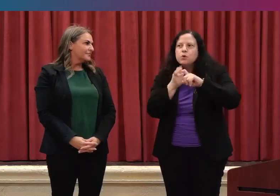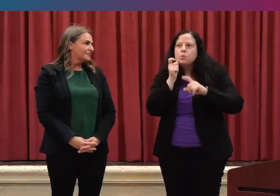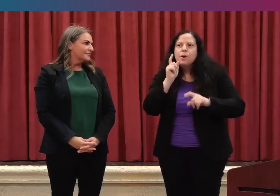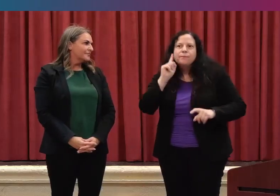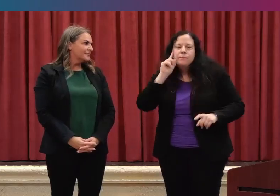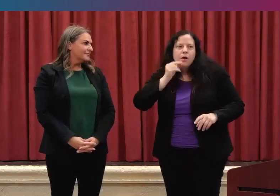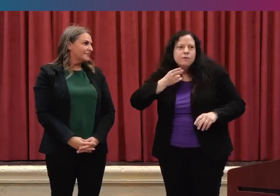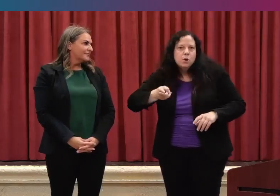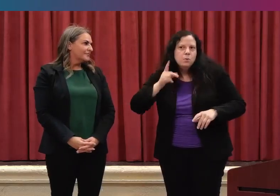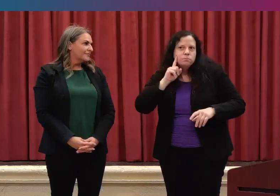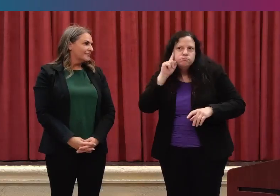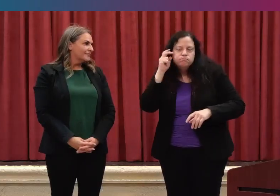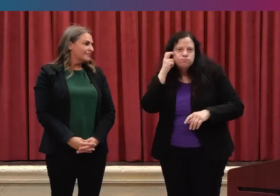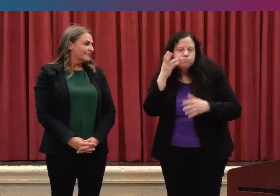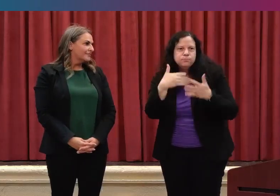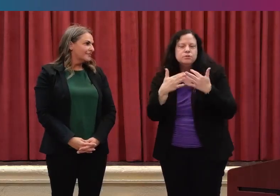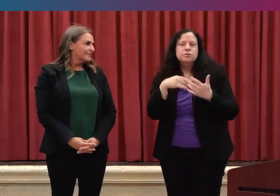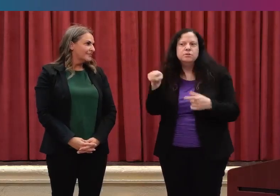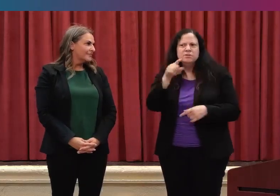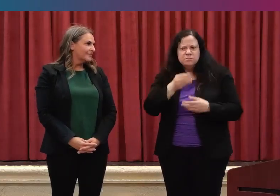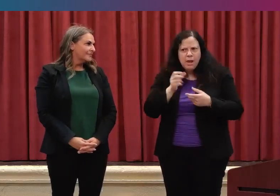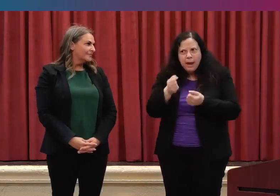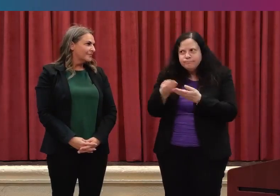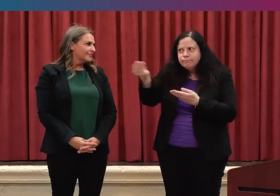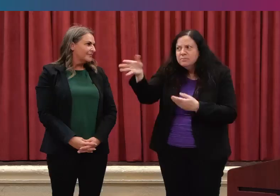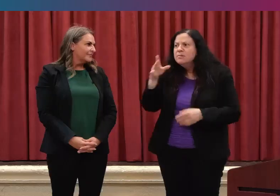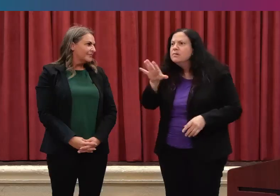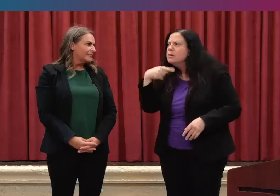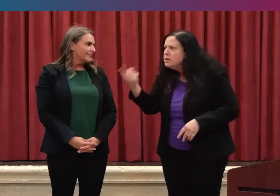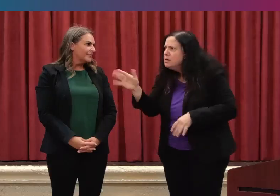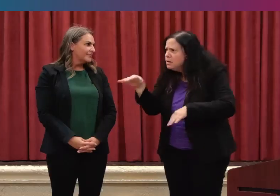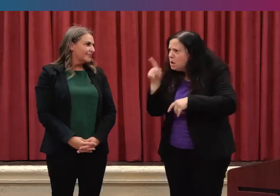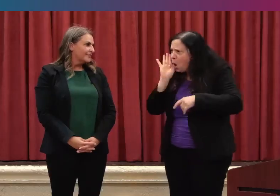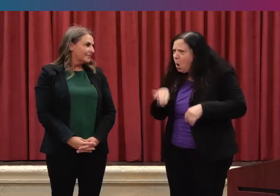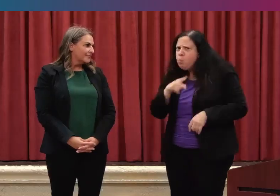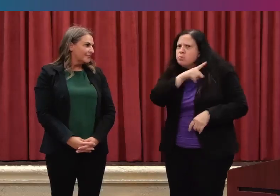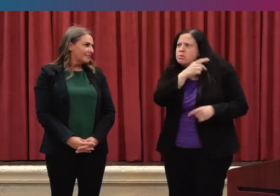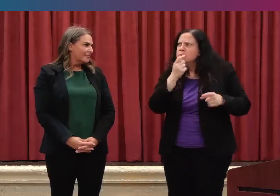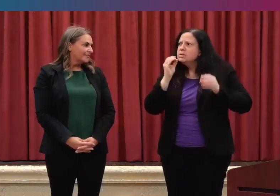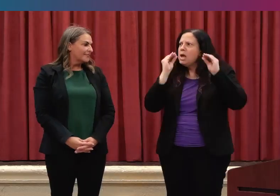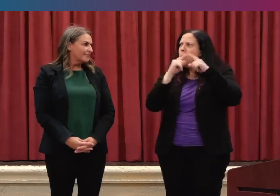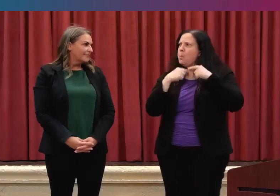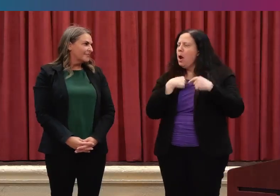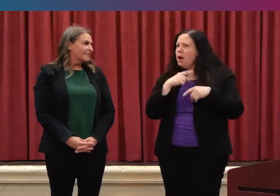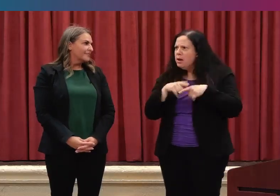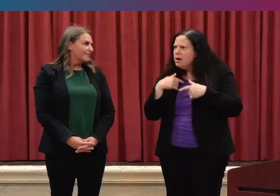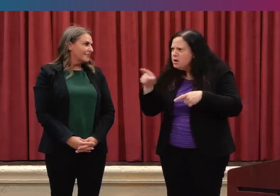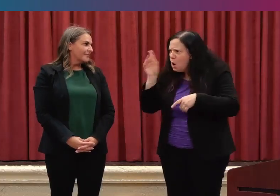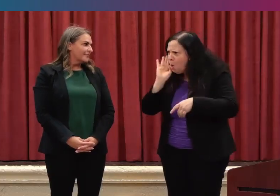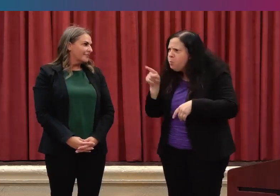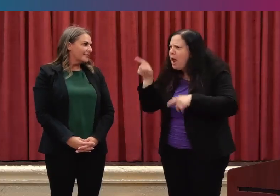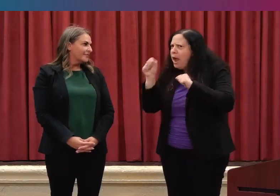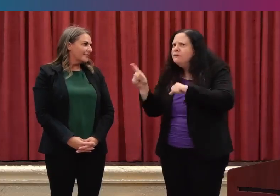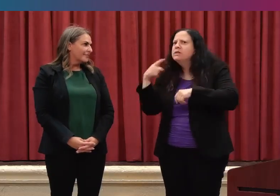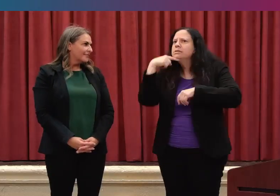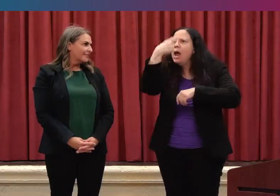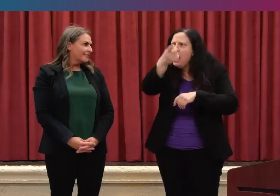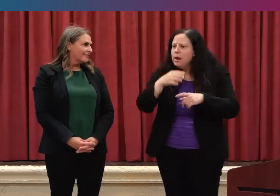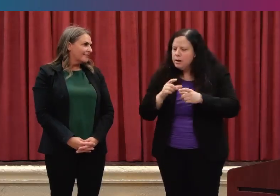can, your friends who are deaf and hard of hearing, whatever it is, you can give them. You can educate them about what